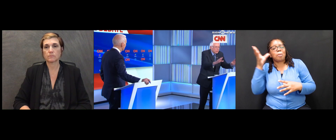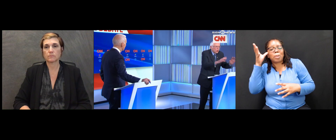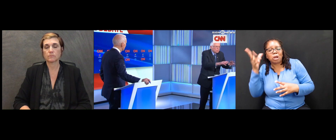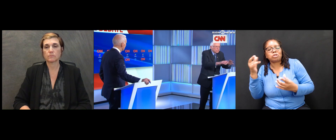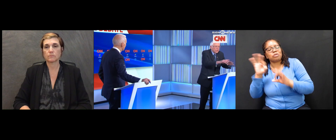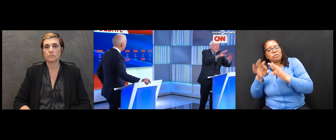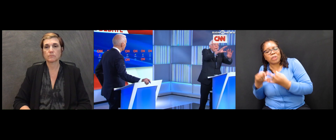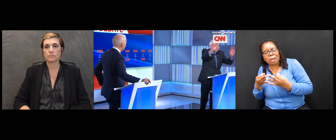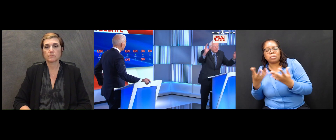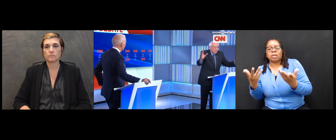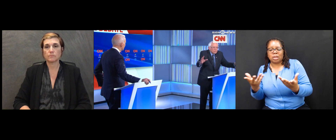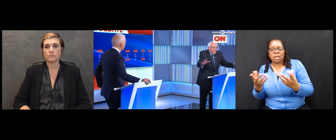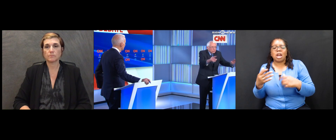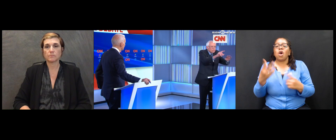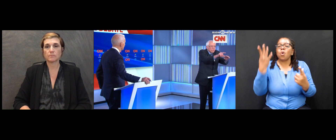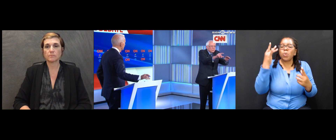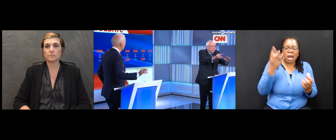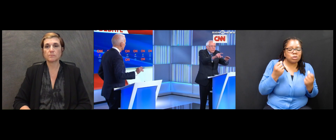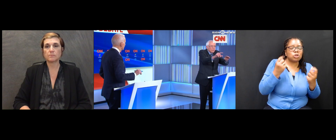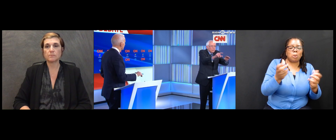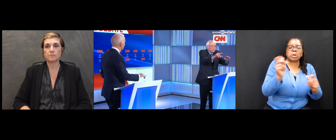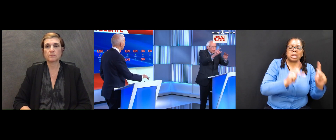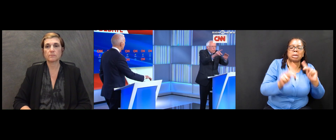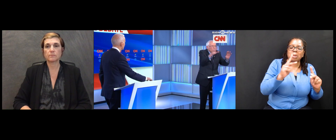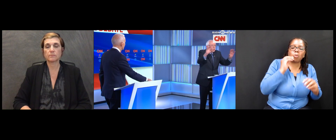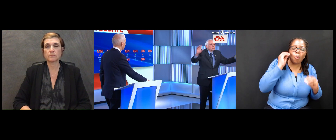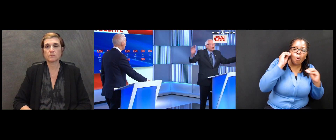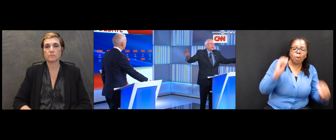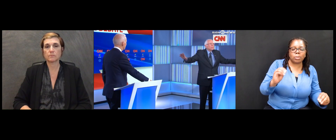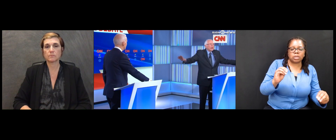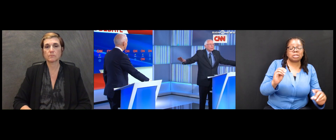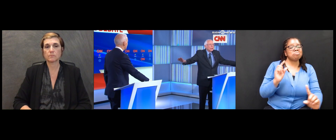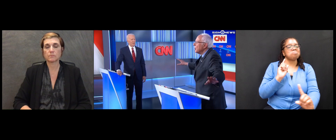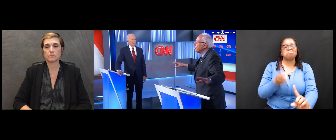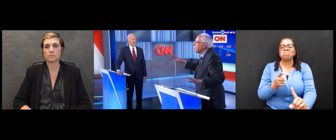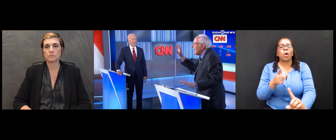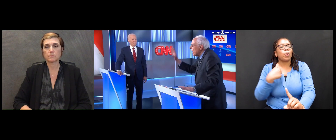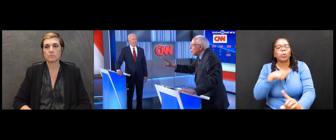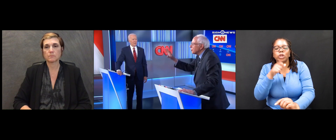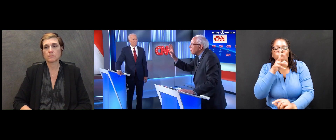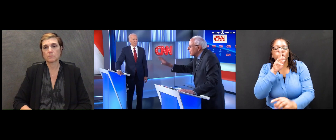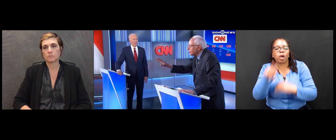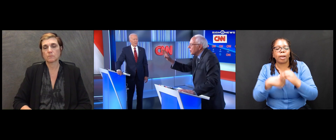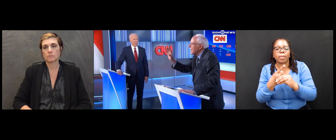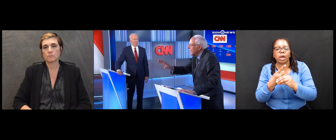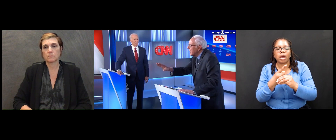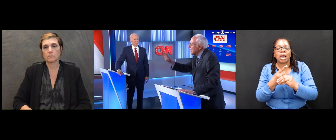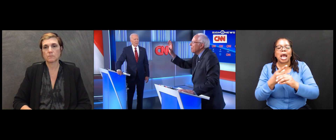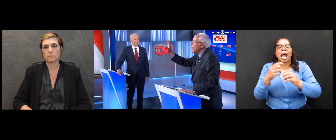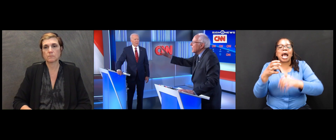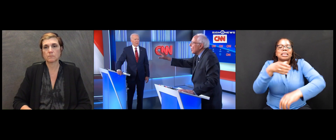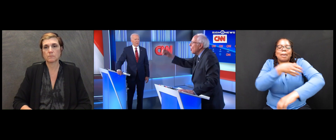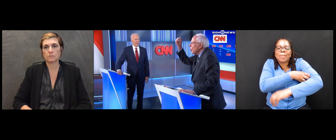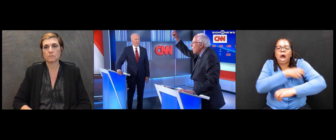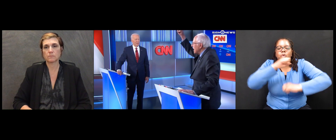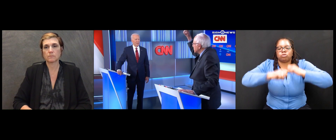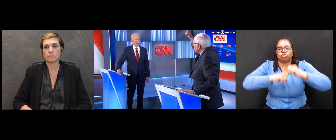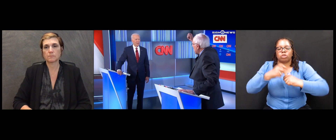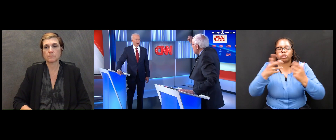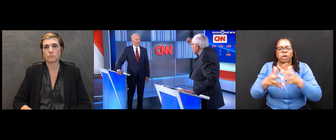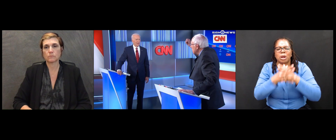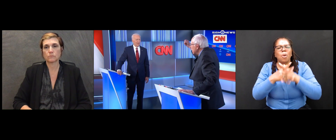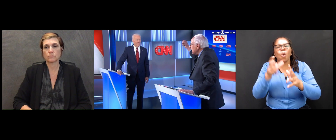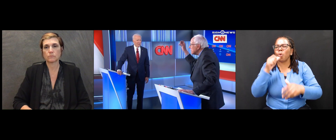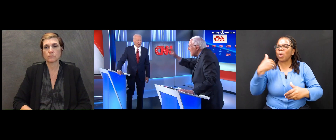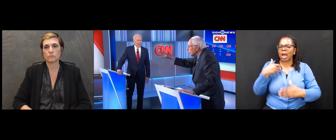500,000 people are homeless today? And it comes down to something, Jake, we don't talk about. The power structure in America. Who has